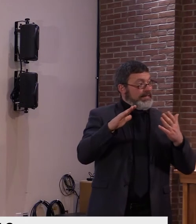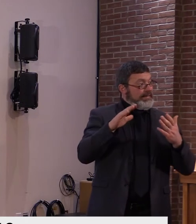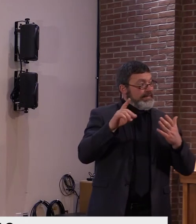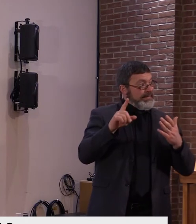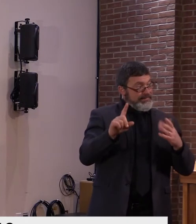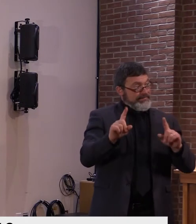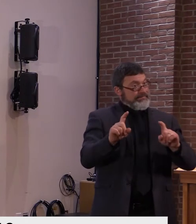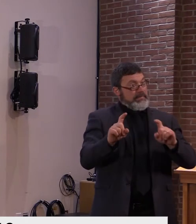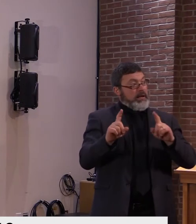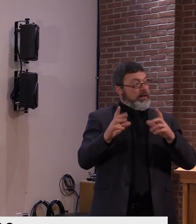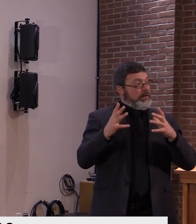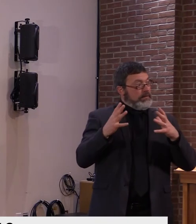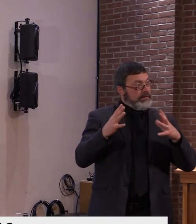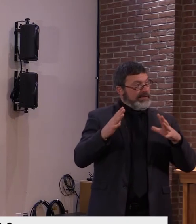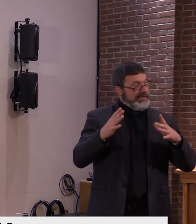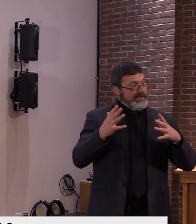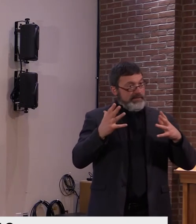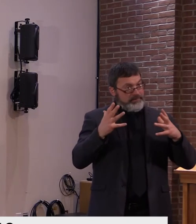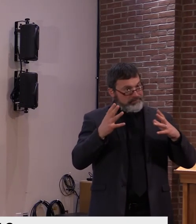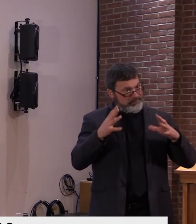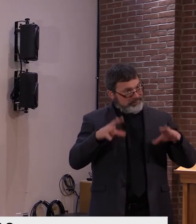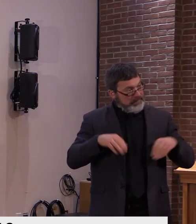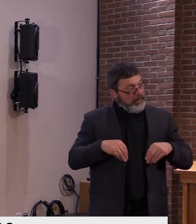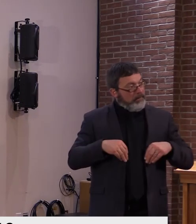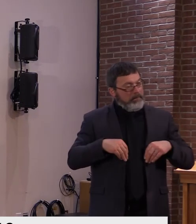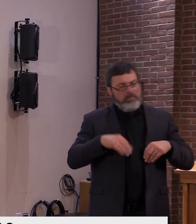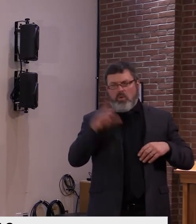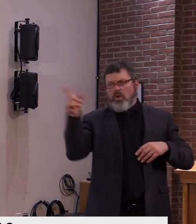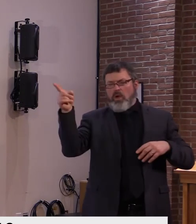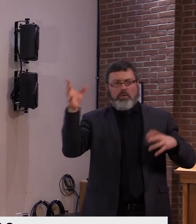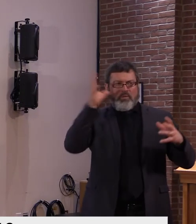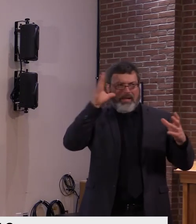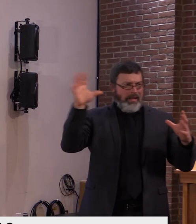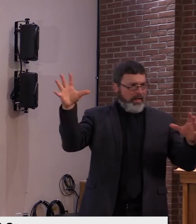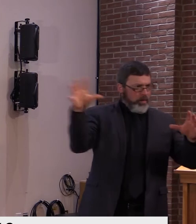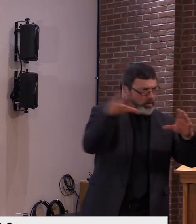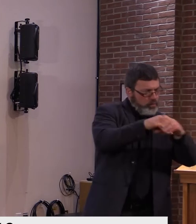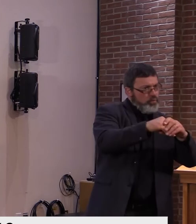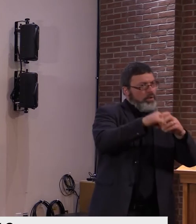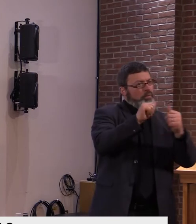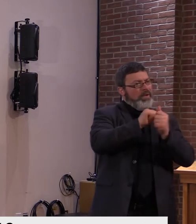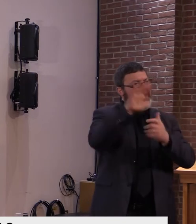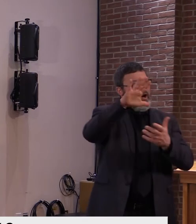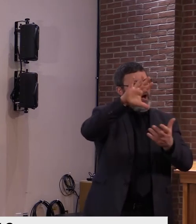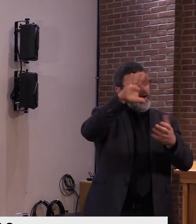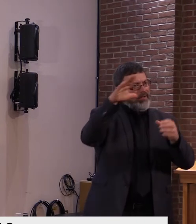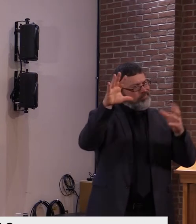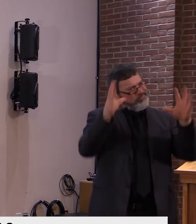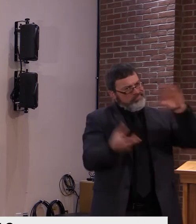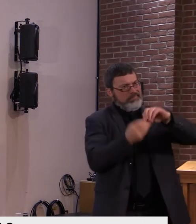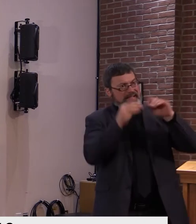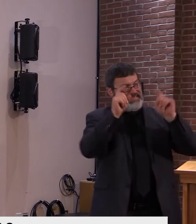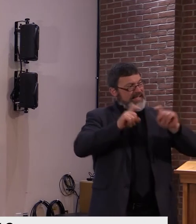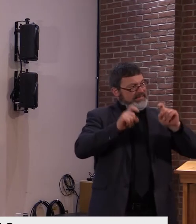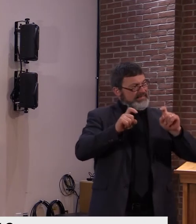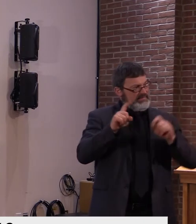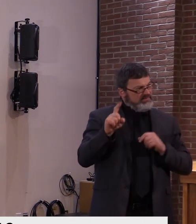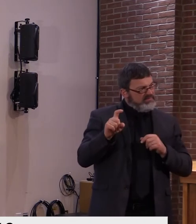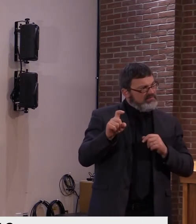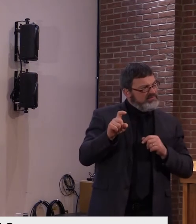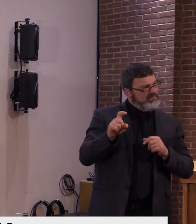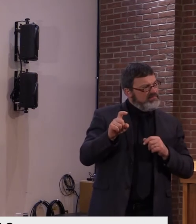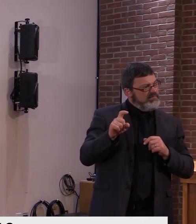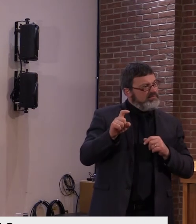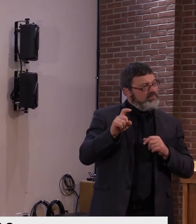the sense of whether there's a good point to encourage households to have at least one member tested every so often,